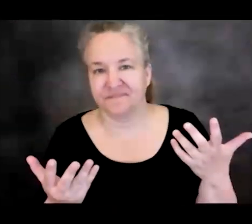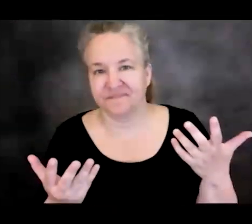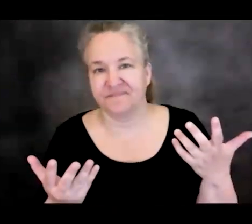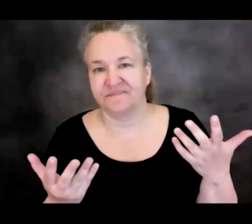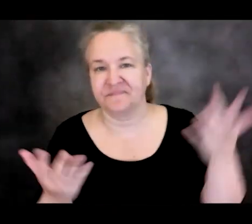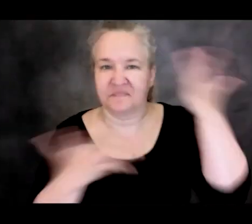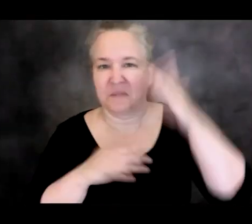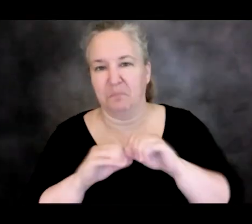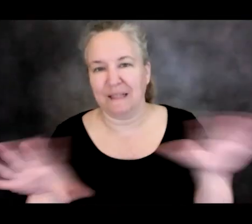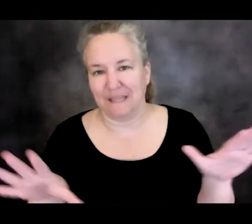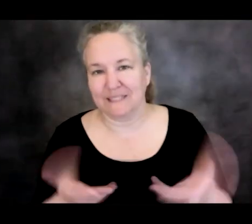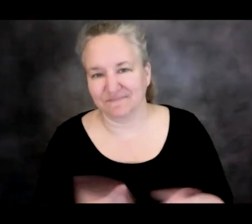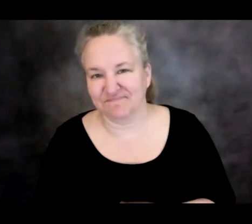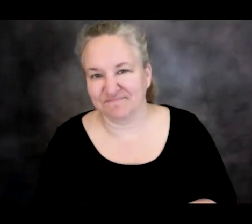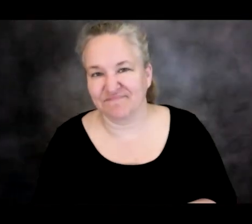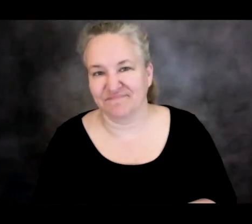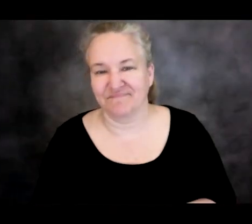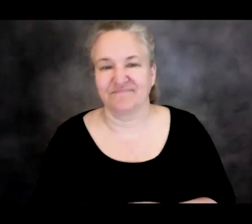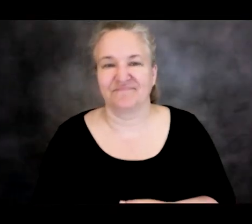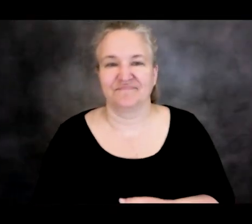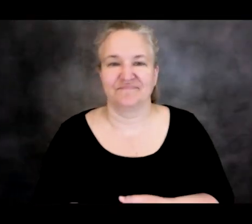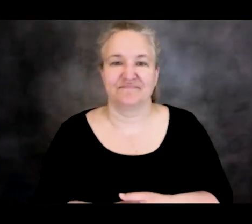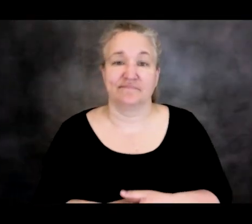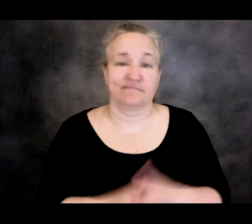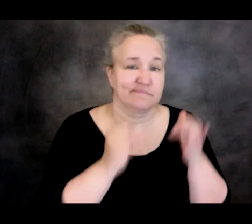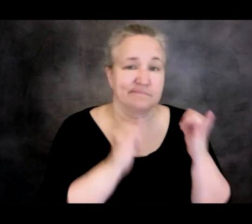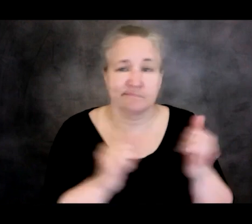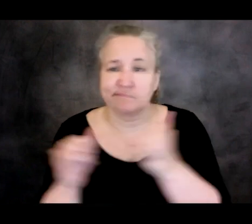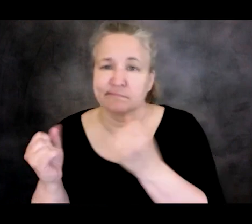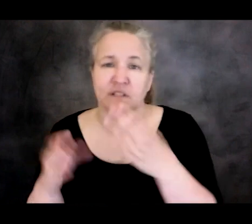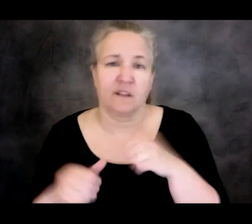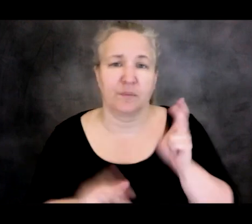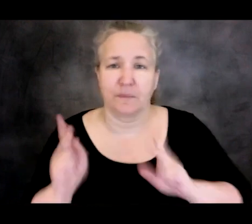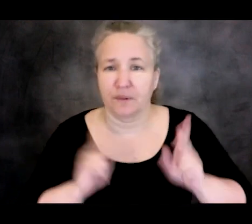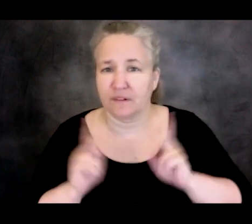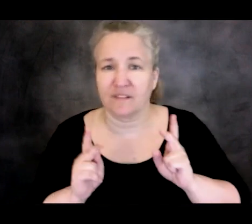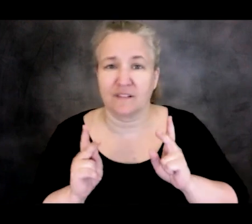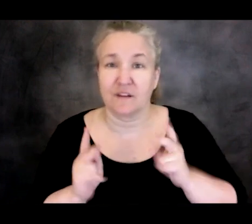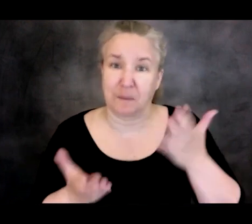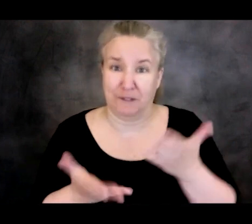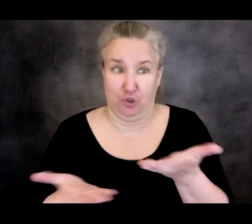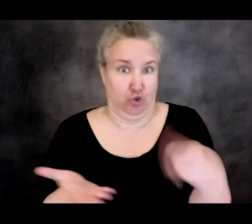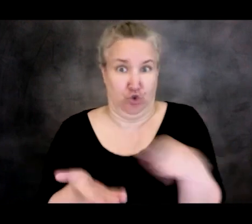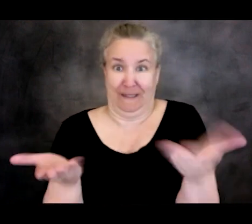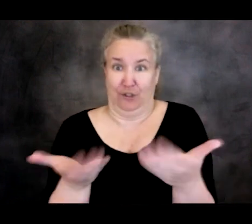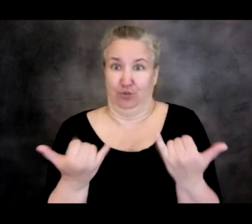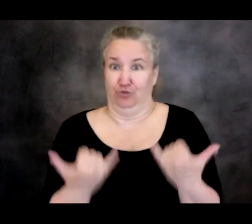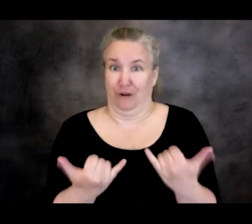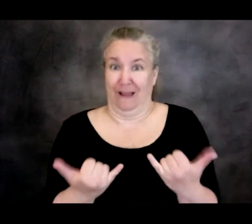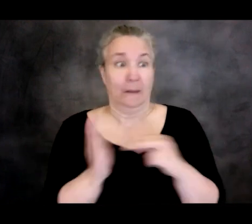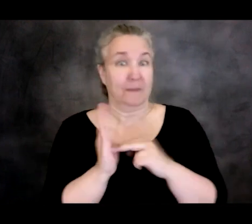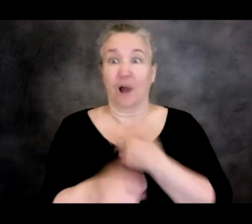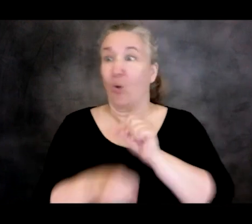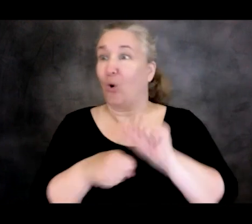the pandemic hit. And so like many others, probably on this call, we're a bit behind on our